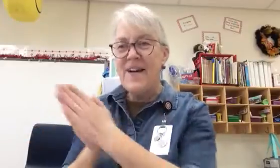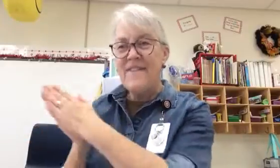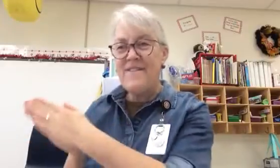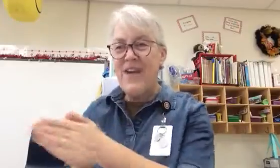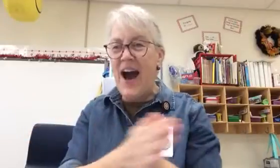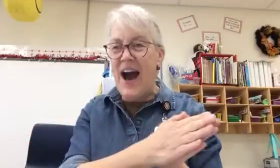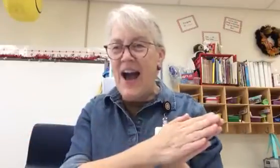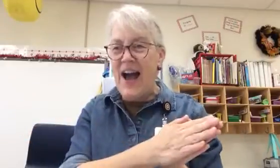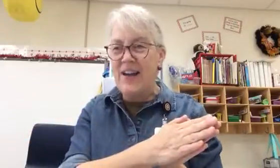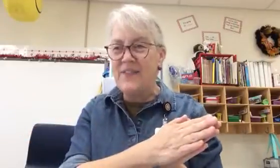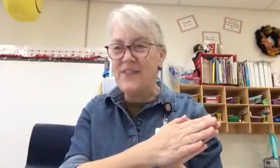5